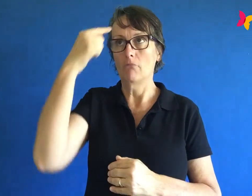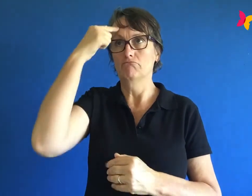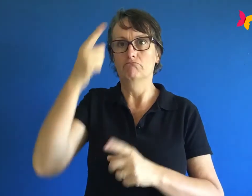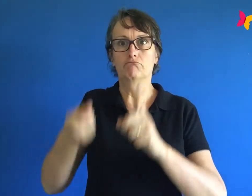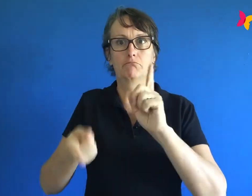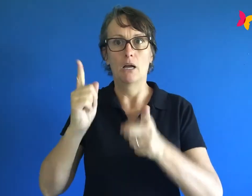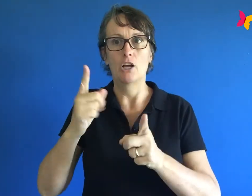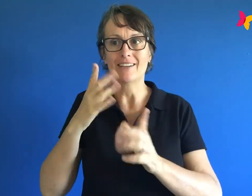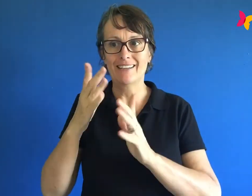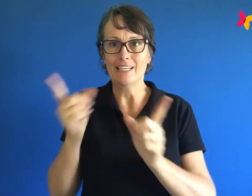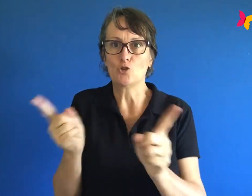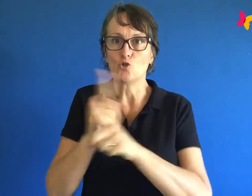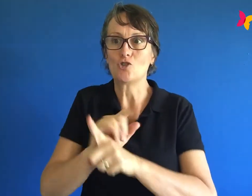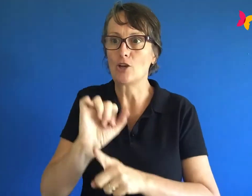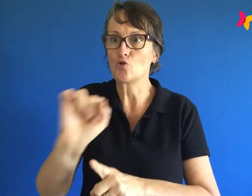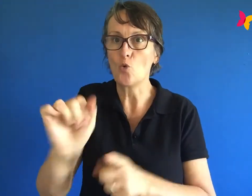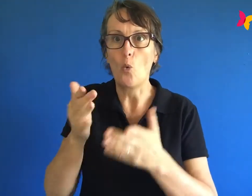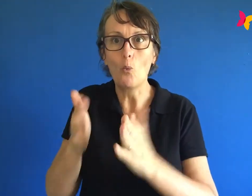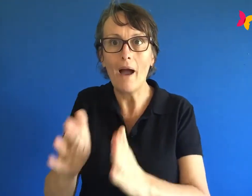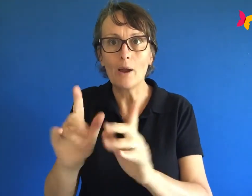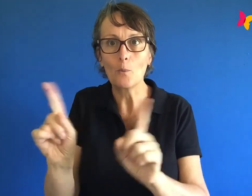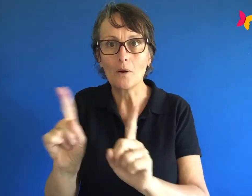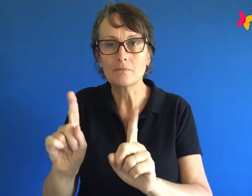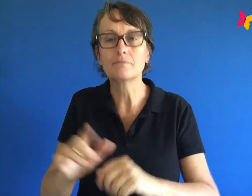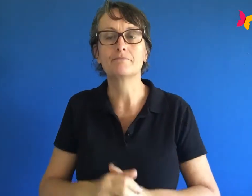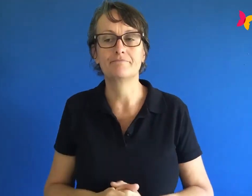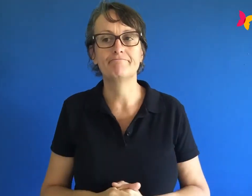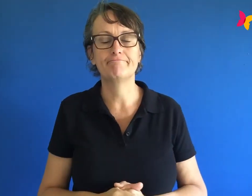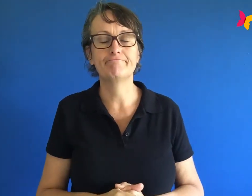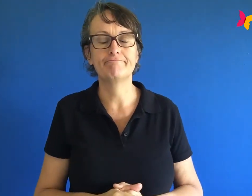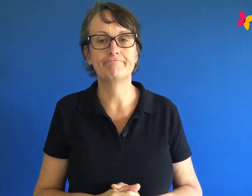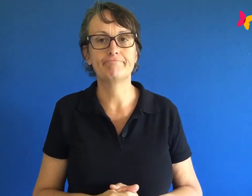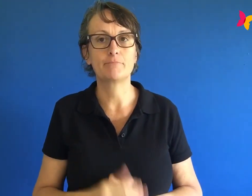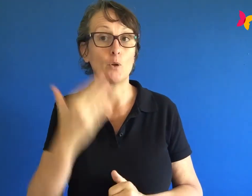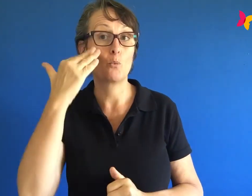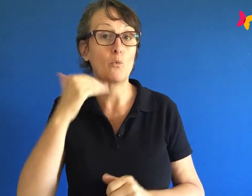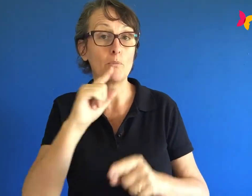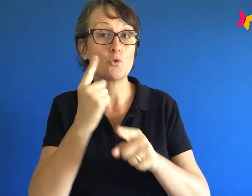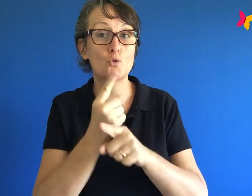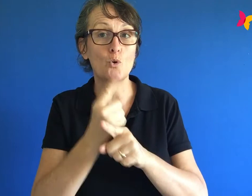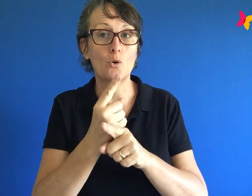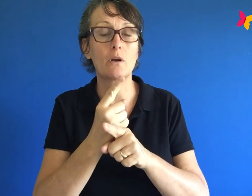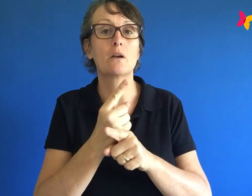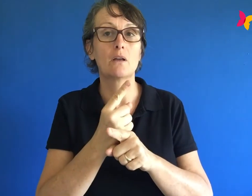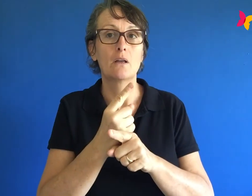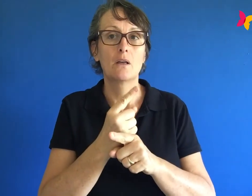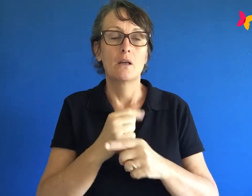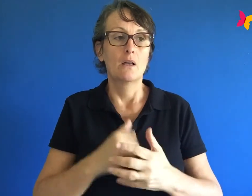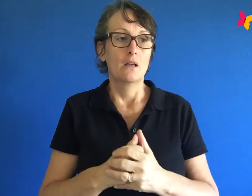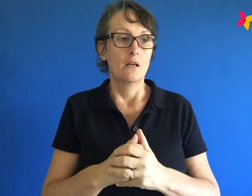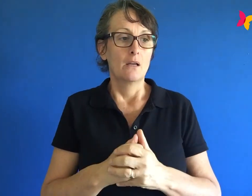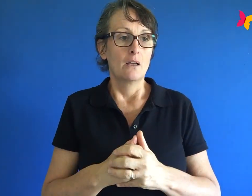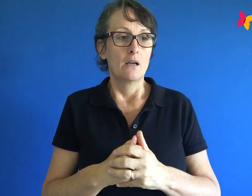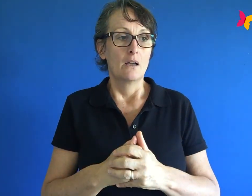it was probably quite subtle. So our horror and outrage at the